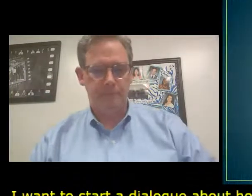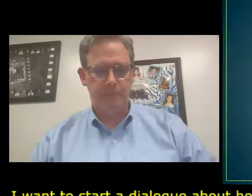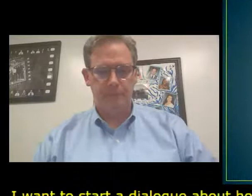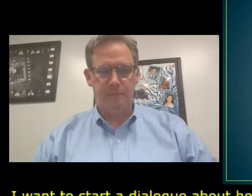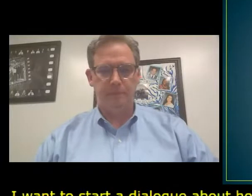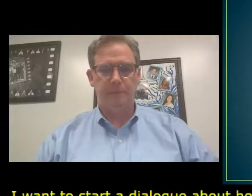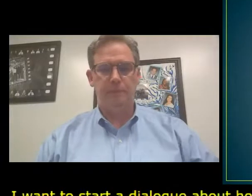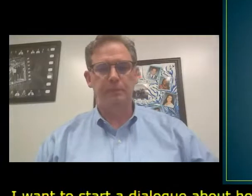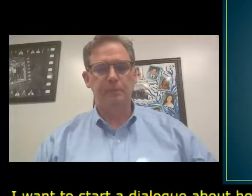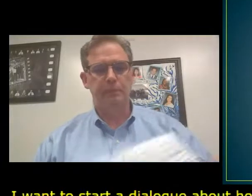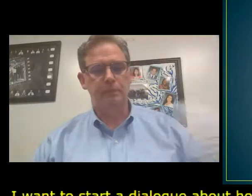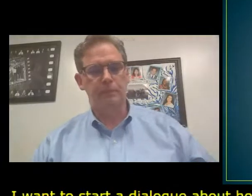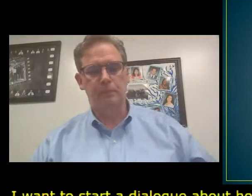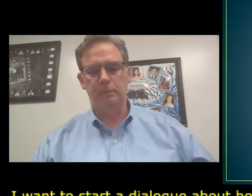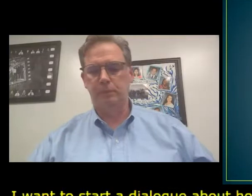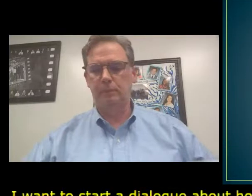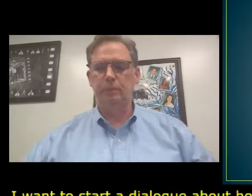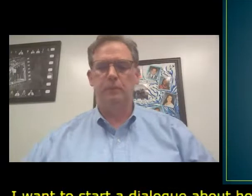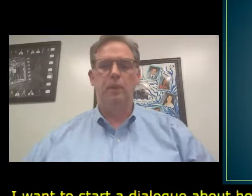All right.